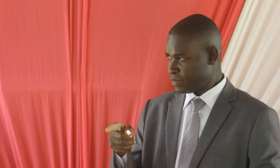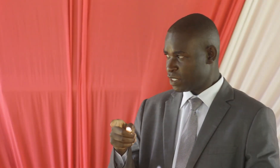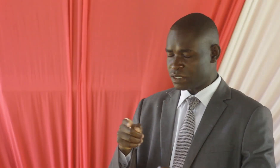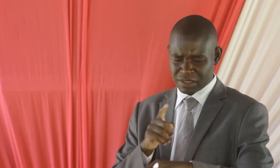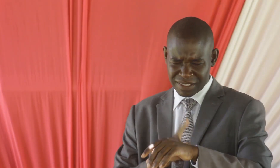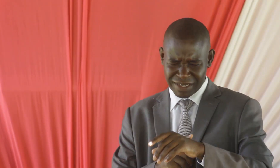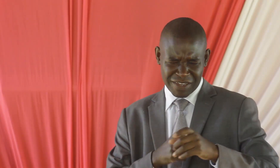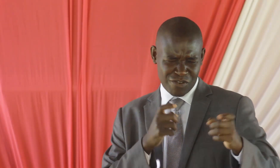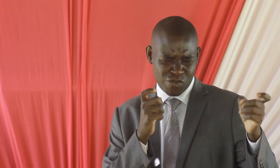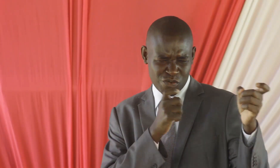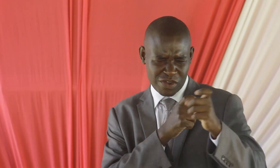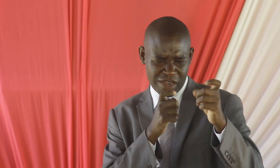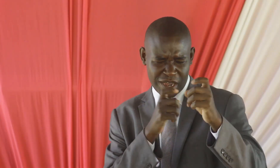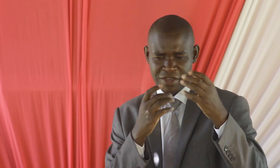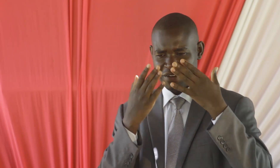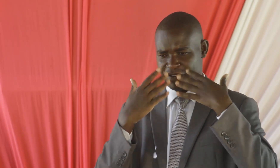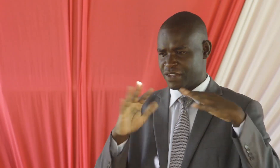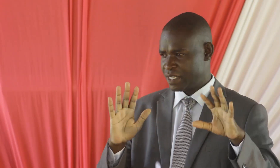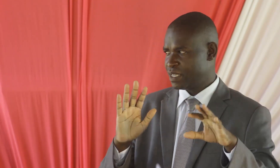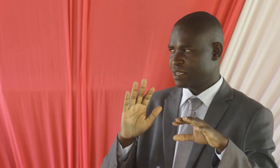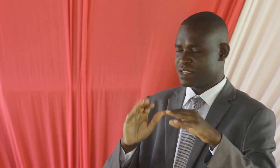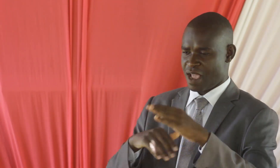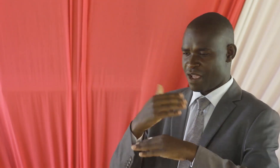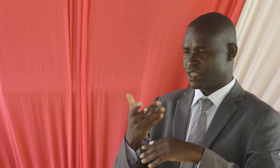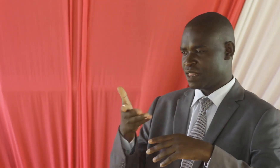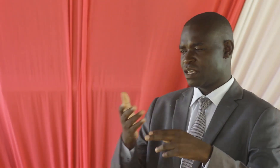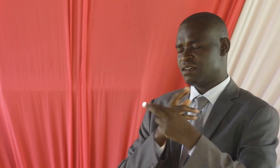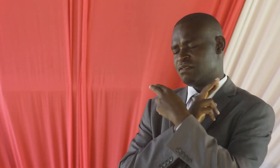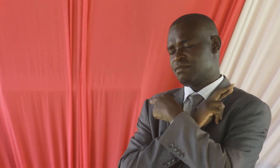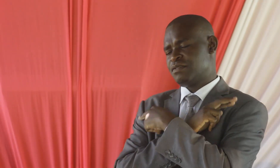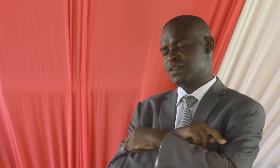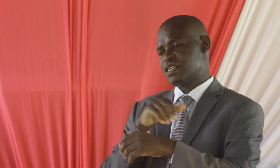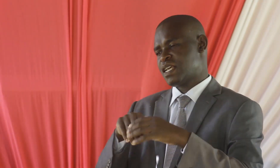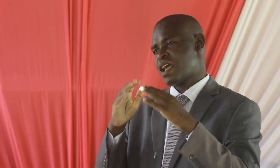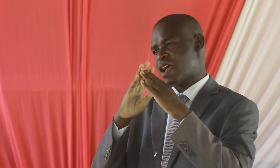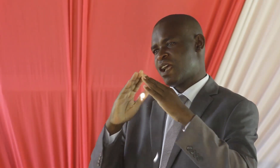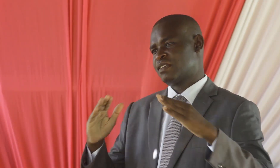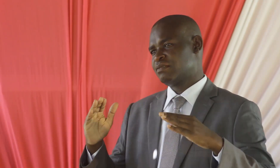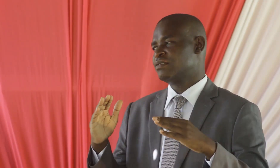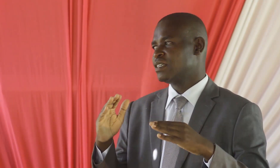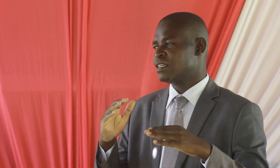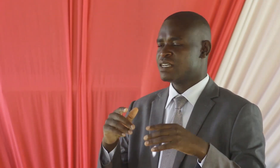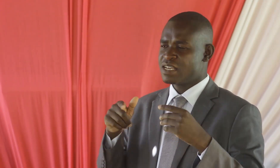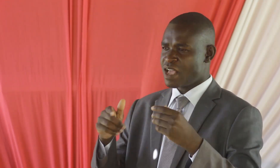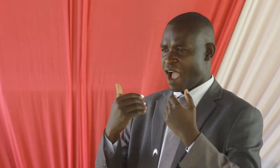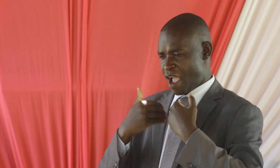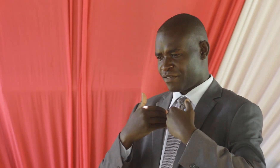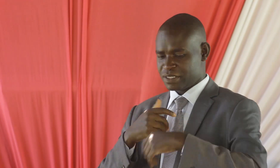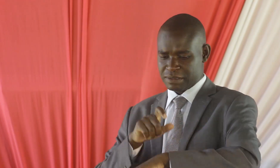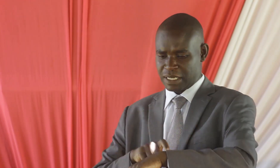When the king himself, when King David was resting in his